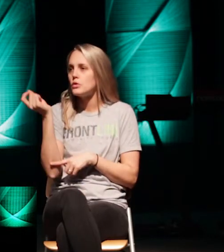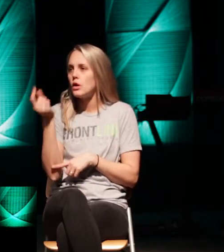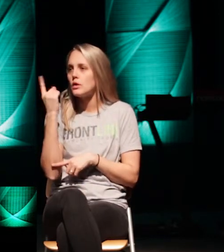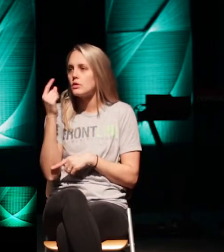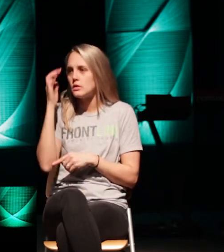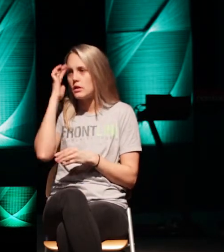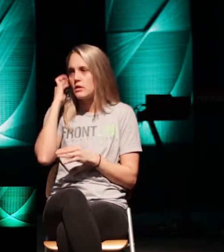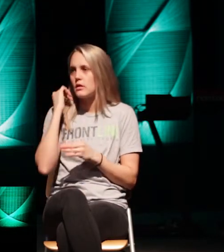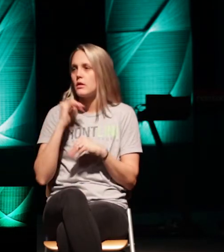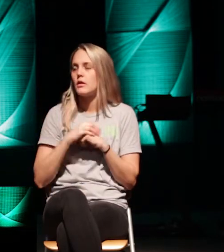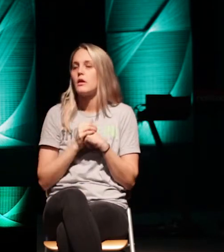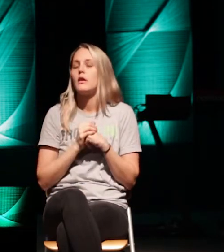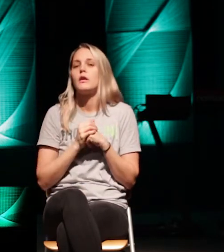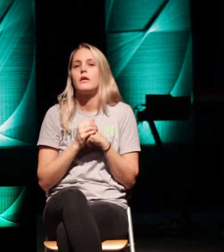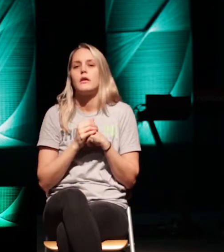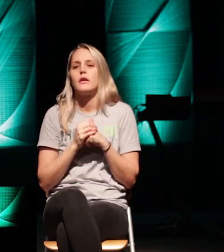this.